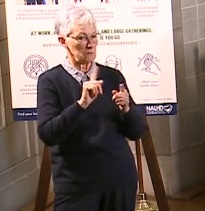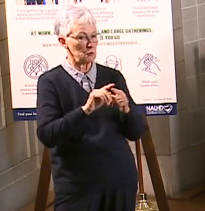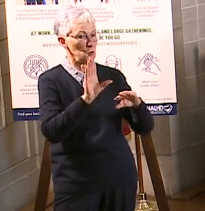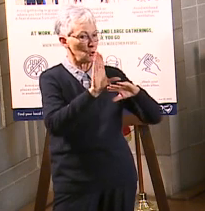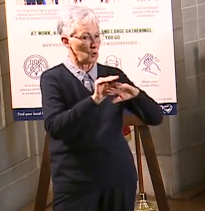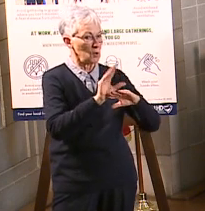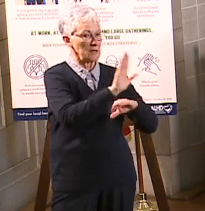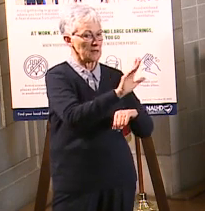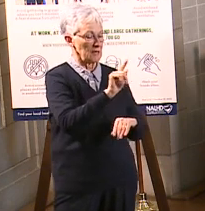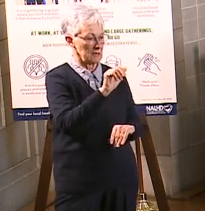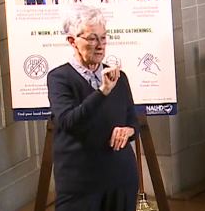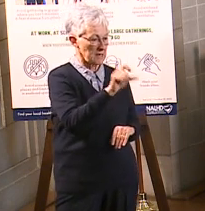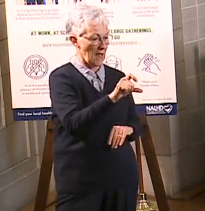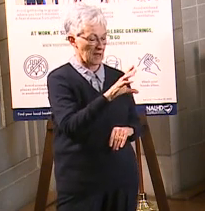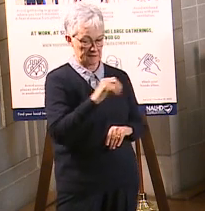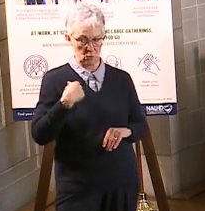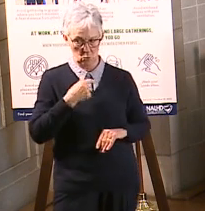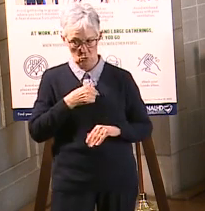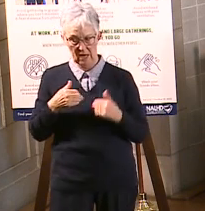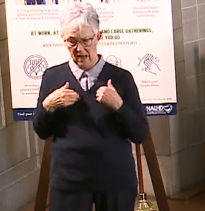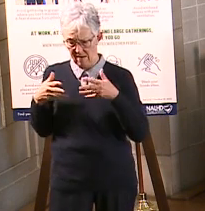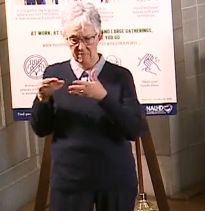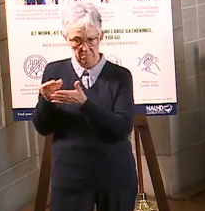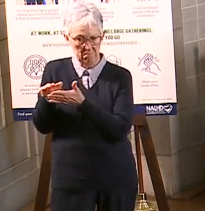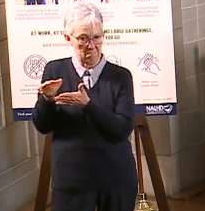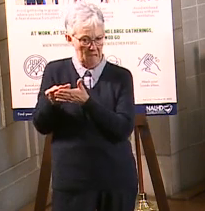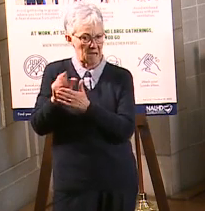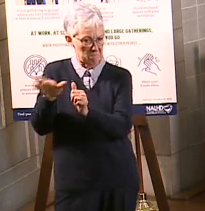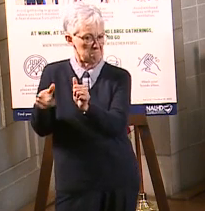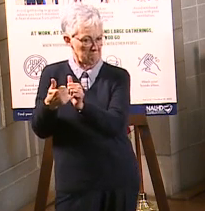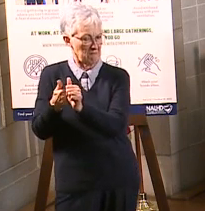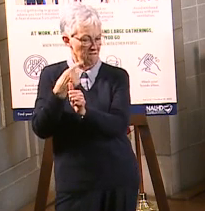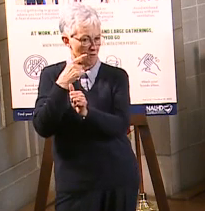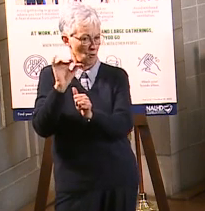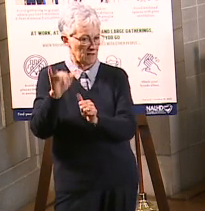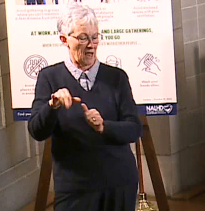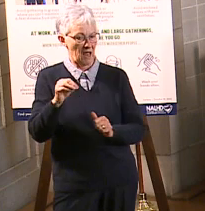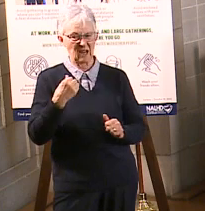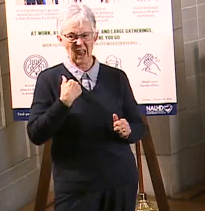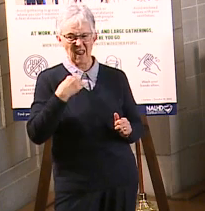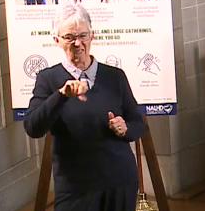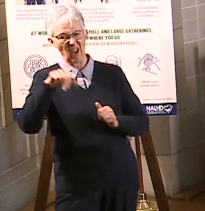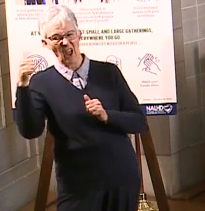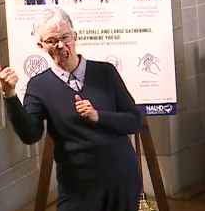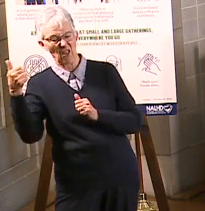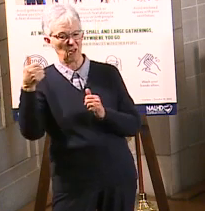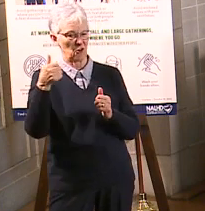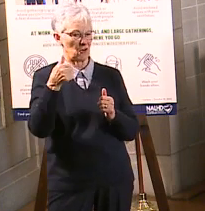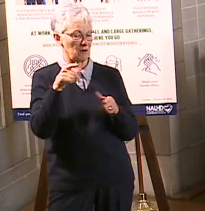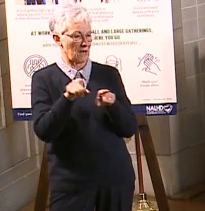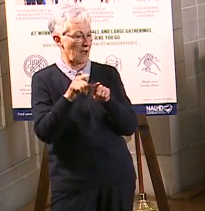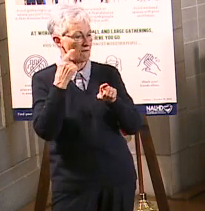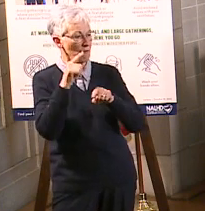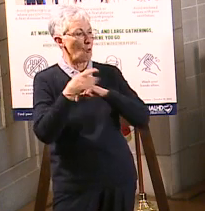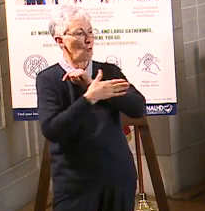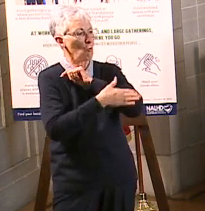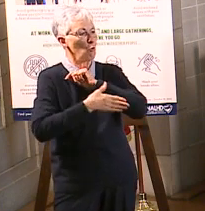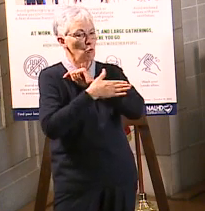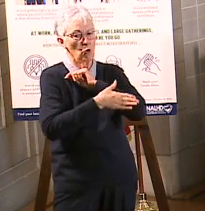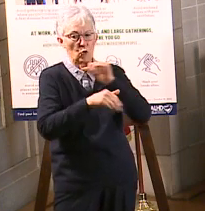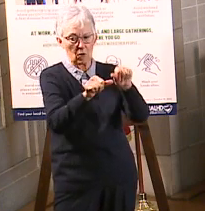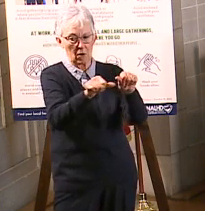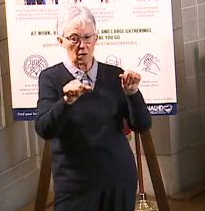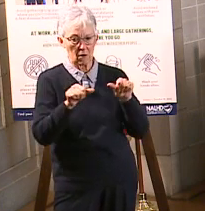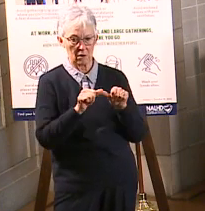their legislative priorities, as well as funding the additional legislative priorities, such as the rural broadband initiative, to help make sure we're connecting